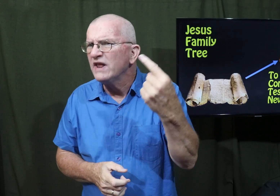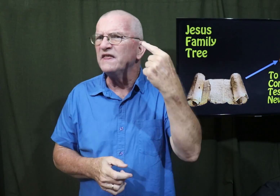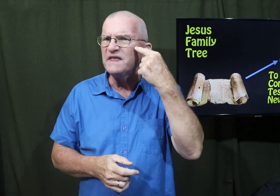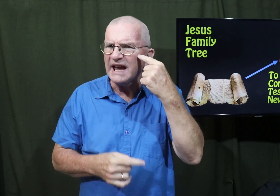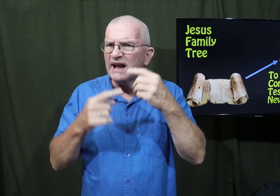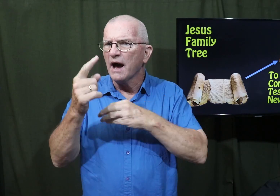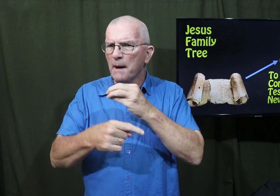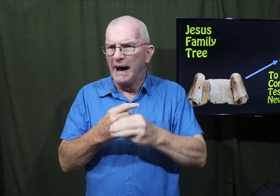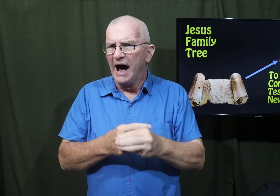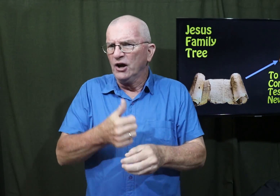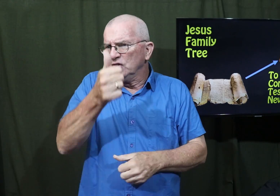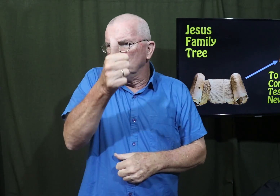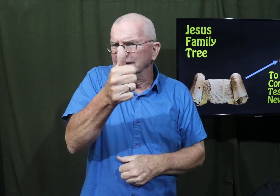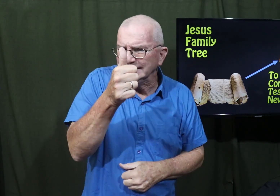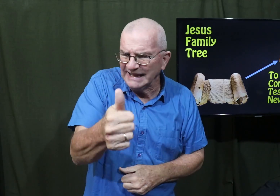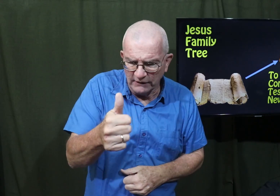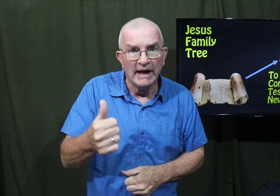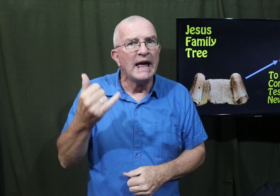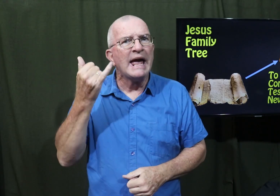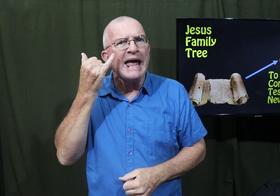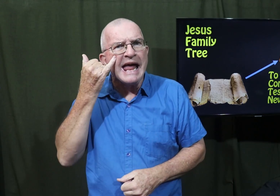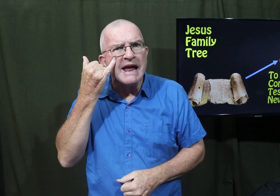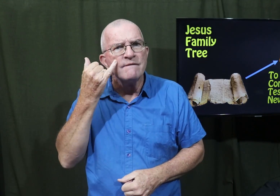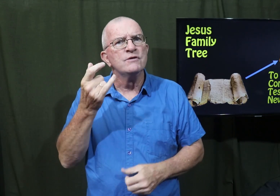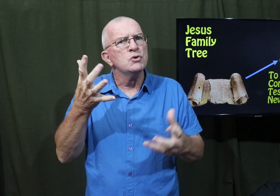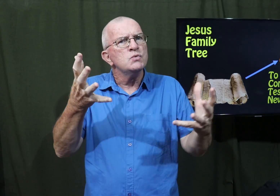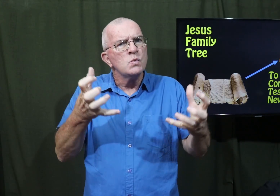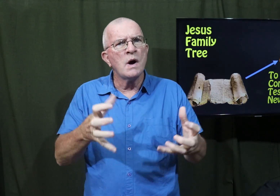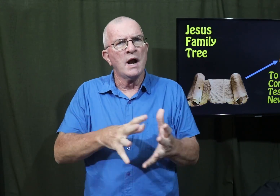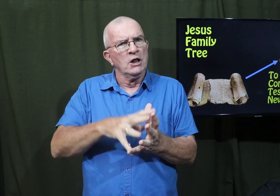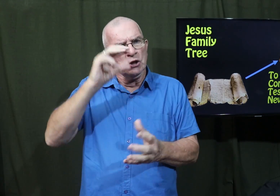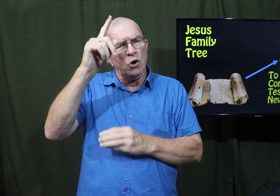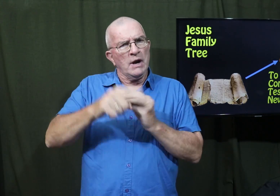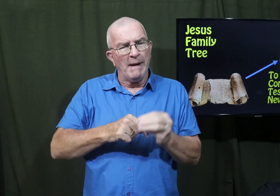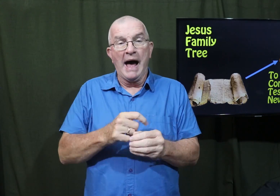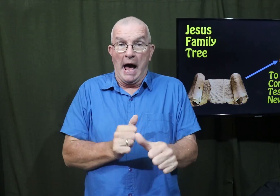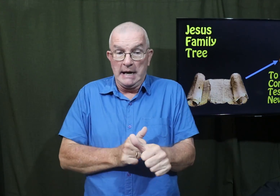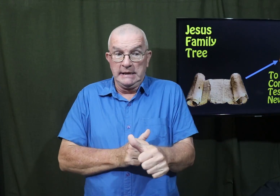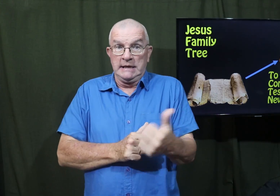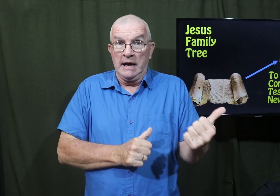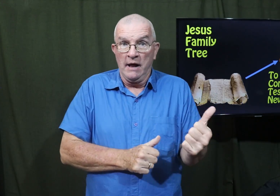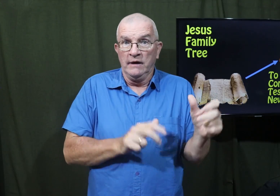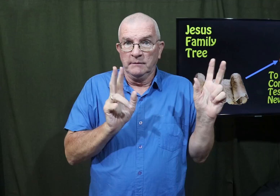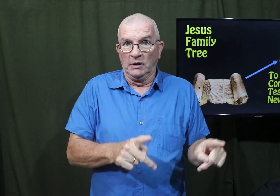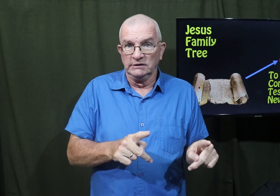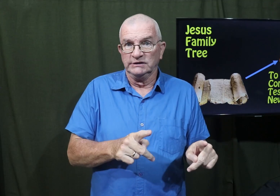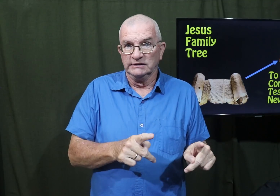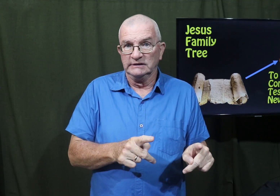the Bible what do you think about it yourself and if you want to learn about any other person